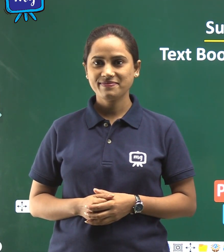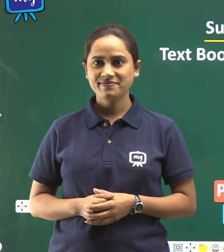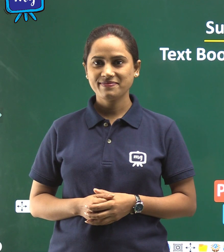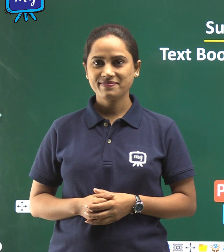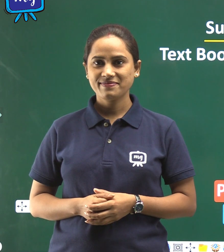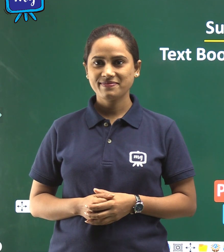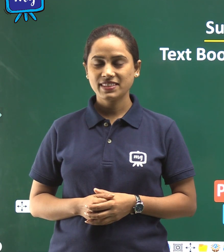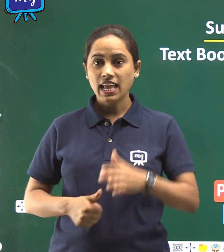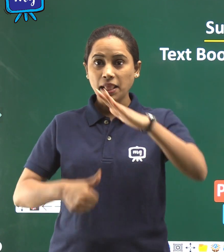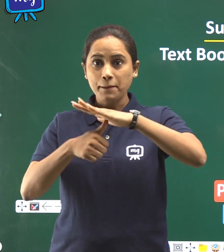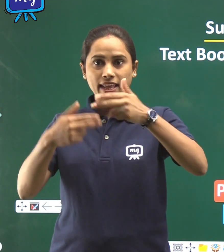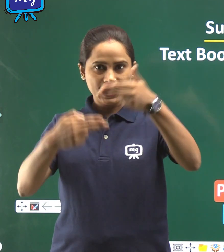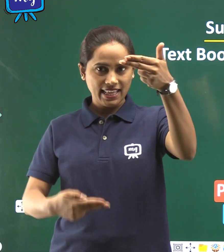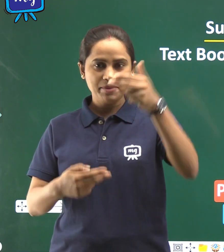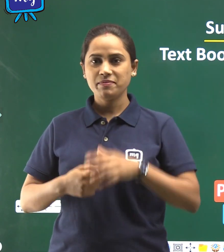The main theme